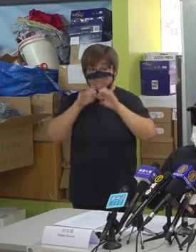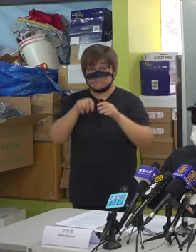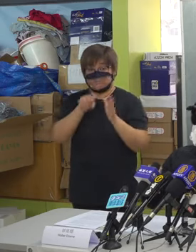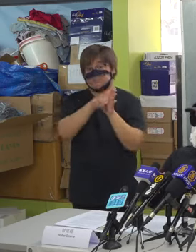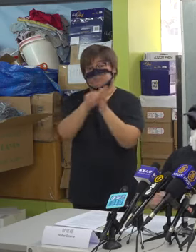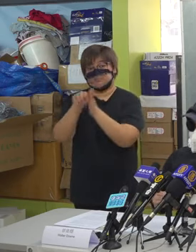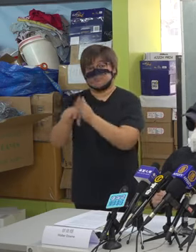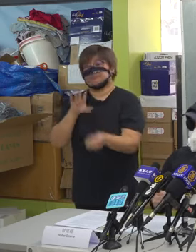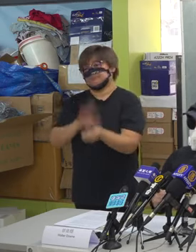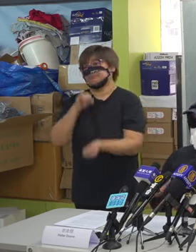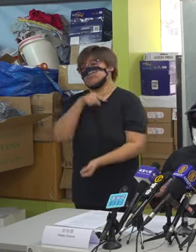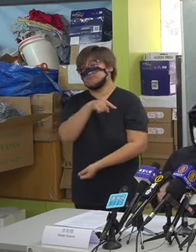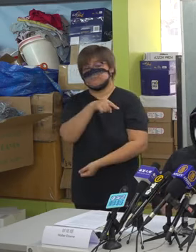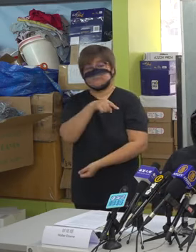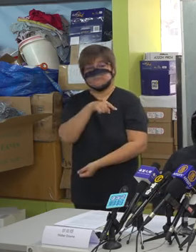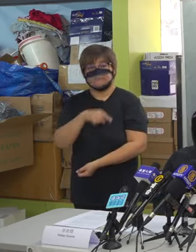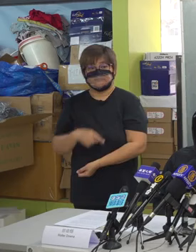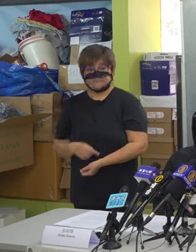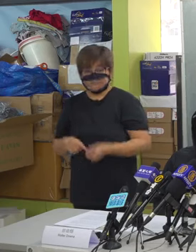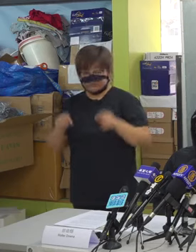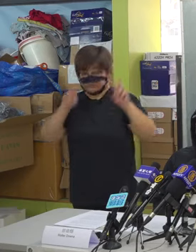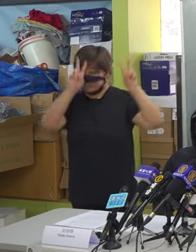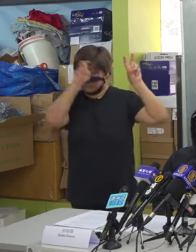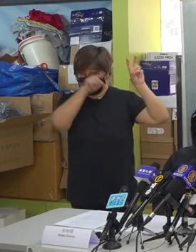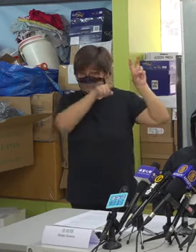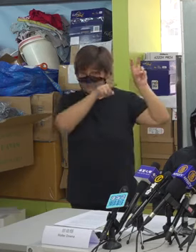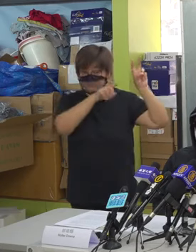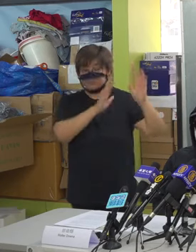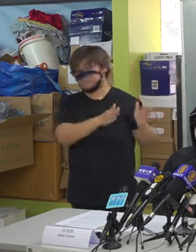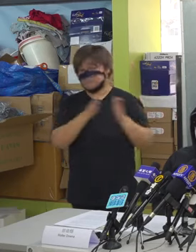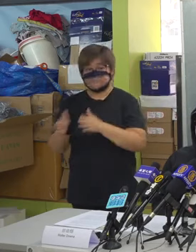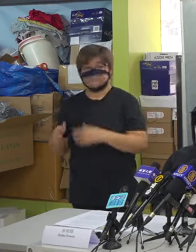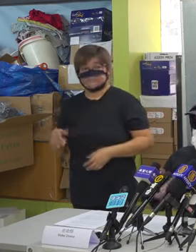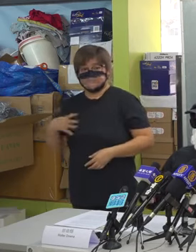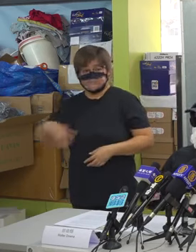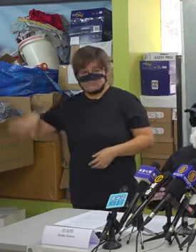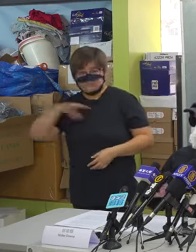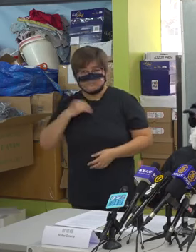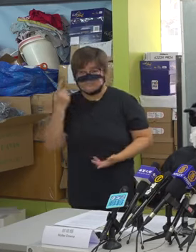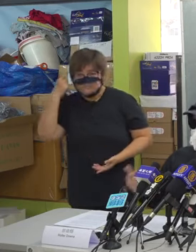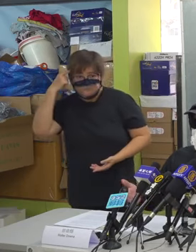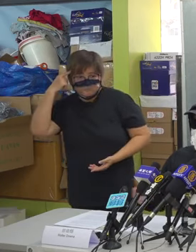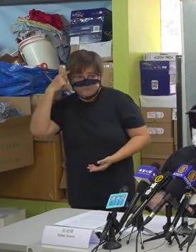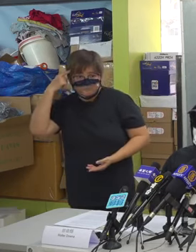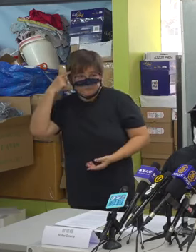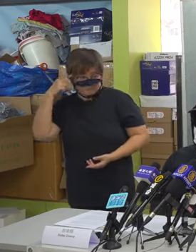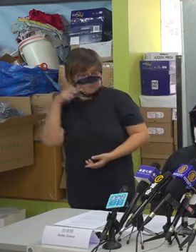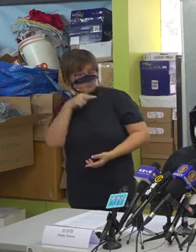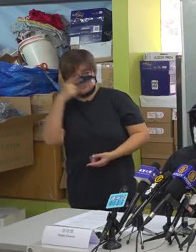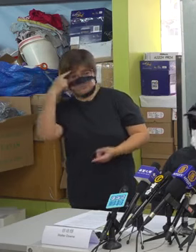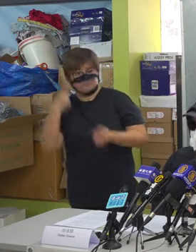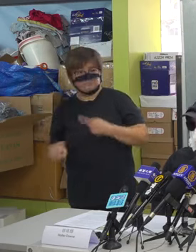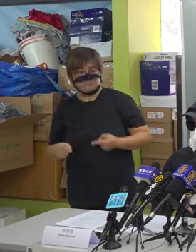directly contradictory to the common sense of the people when they are watching live streams